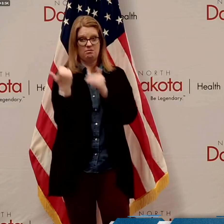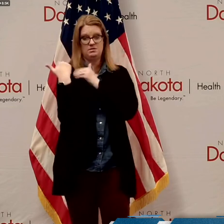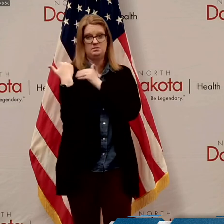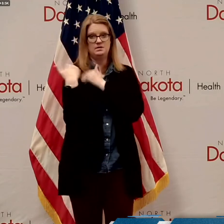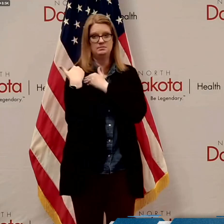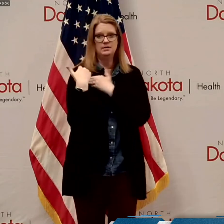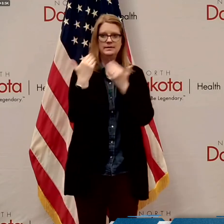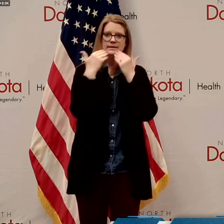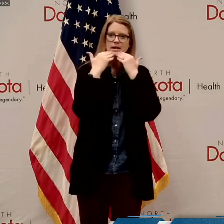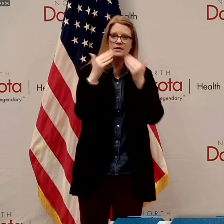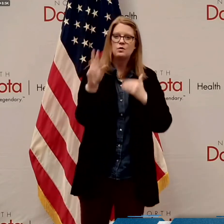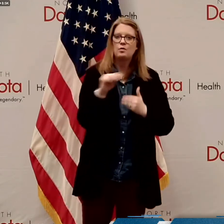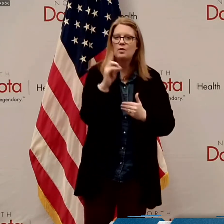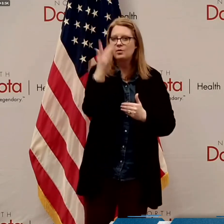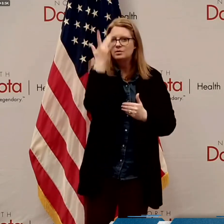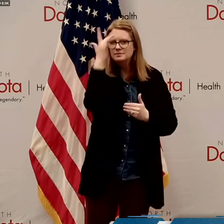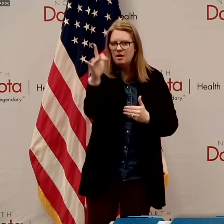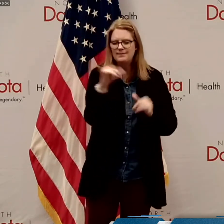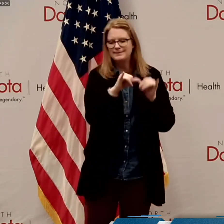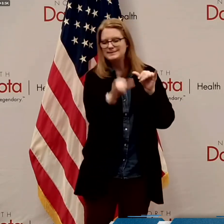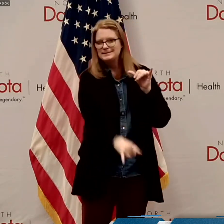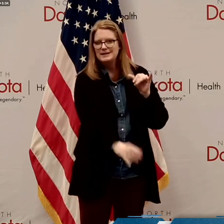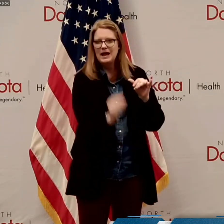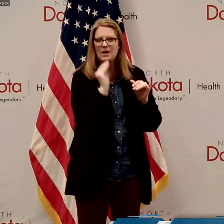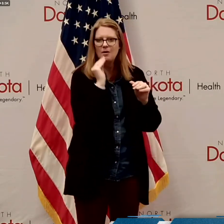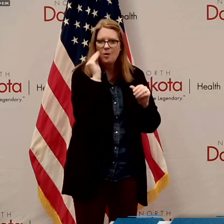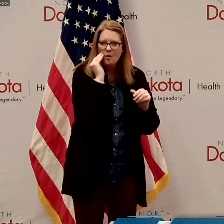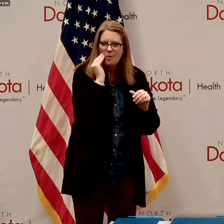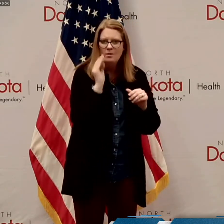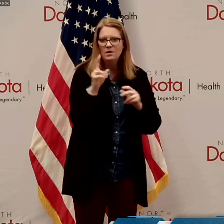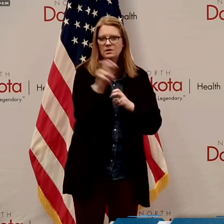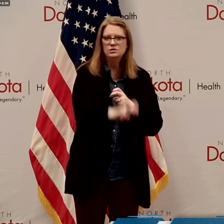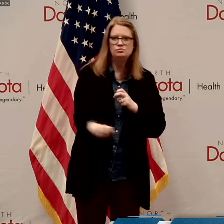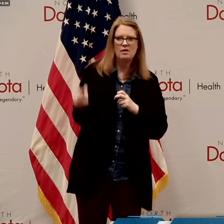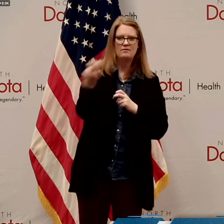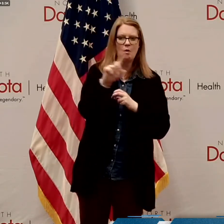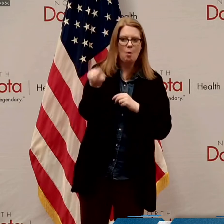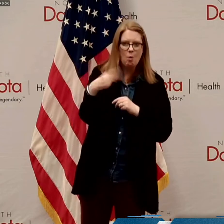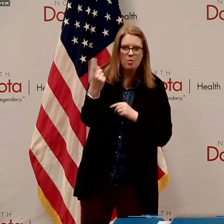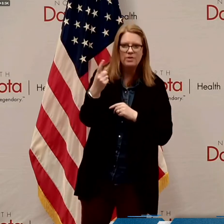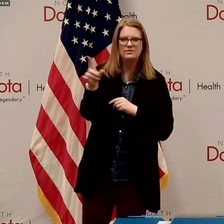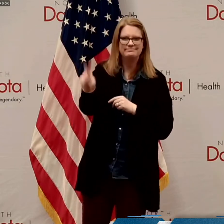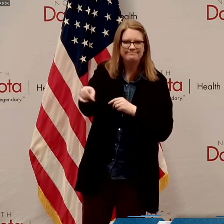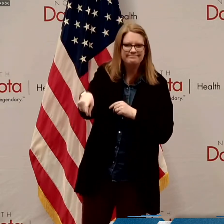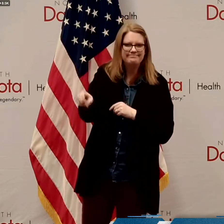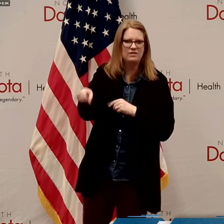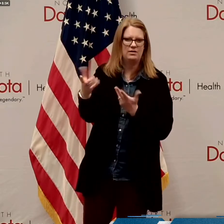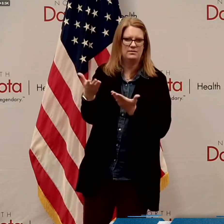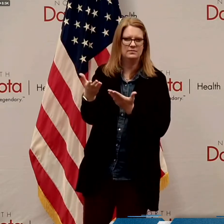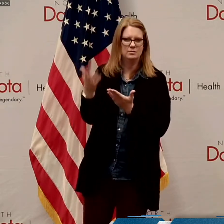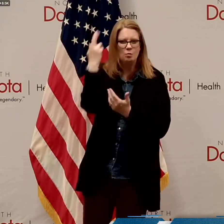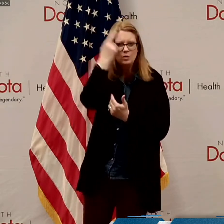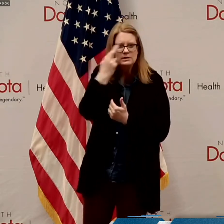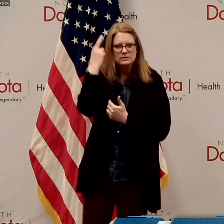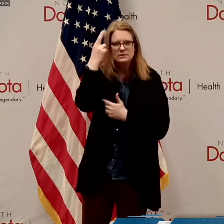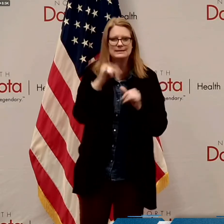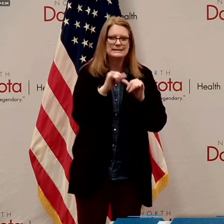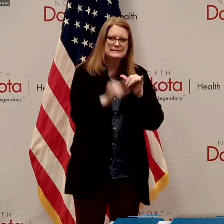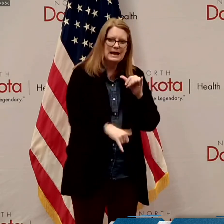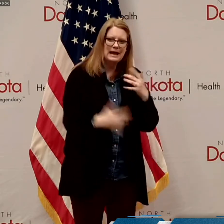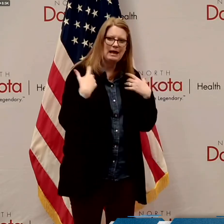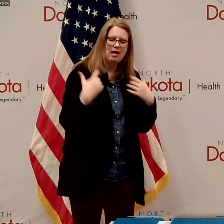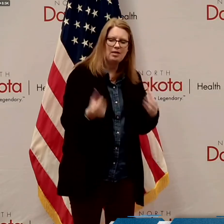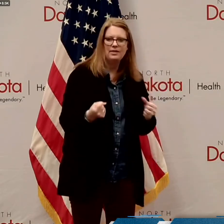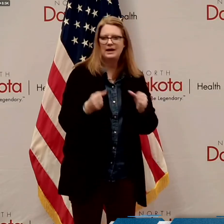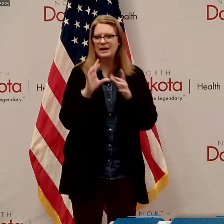North Dakota smart, staying home when you can, only travel for essential needs, staying healthy and staying